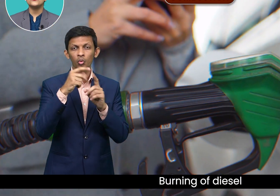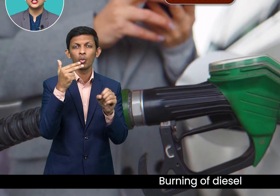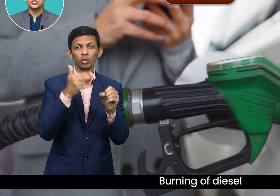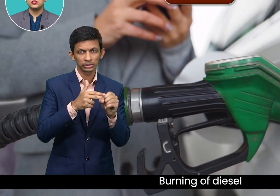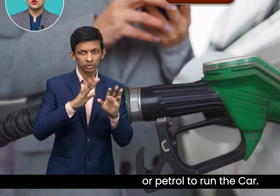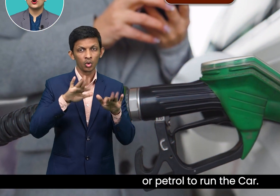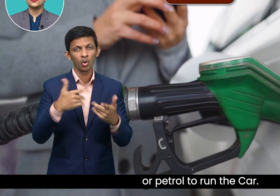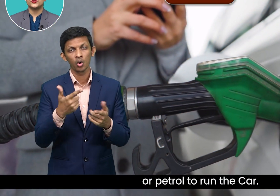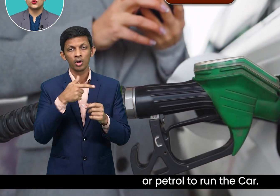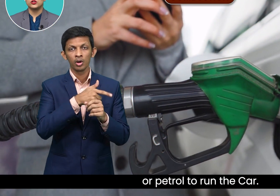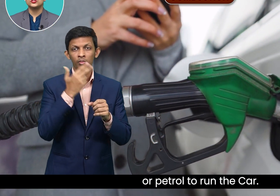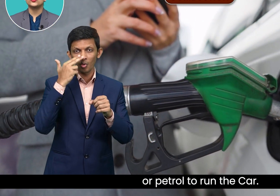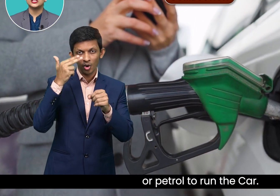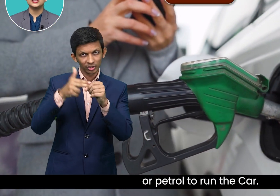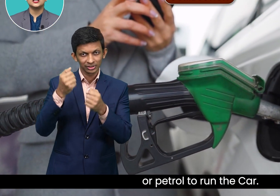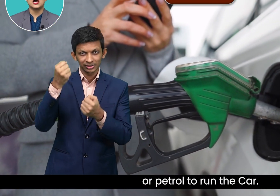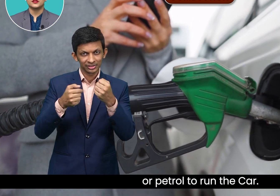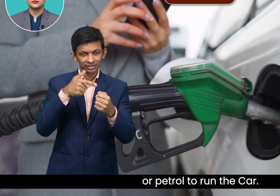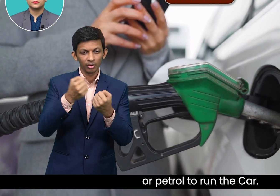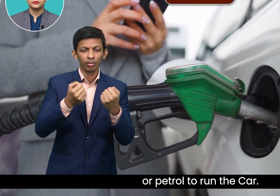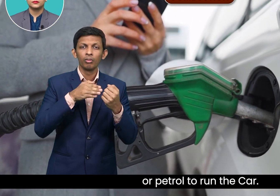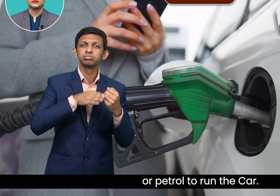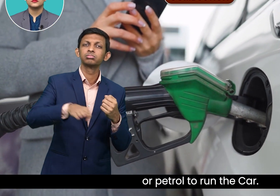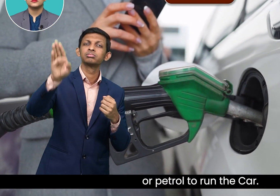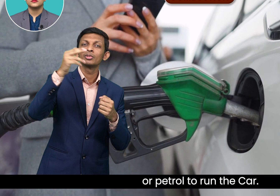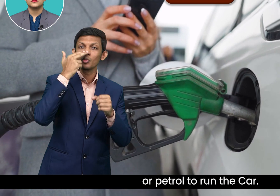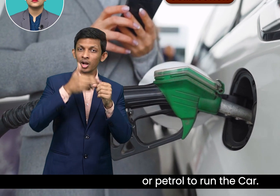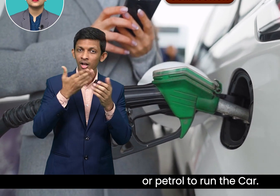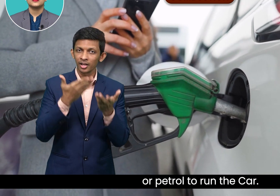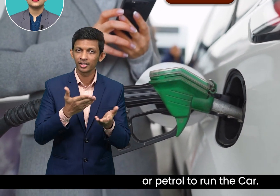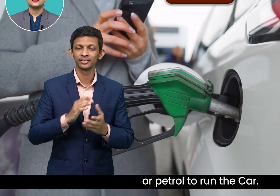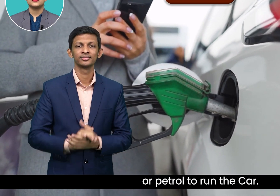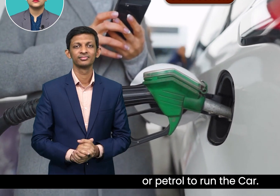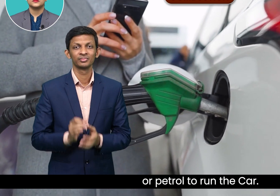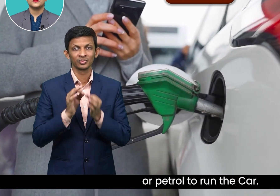burning of diesel or petrol to run the car,